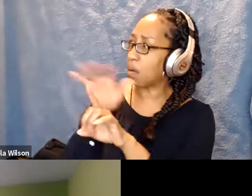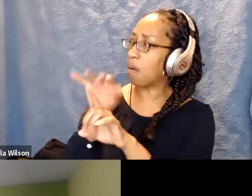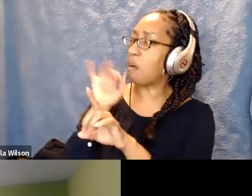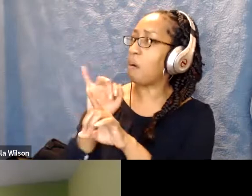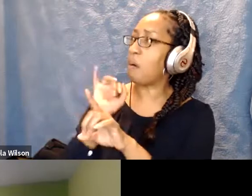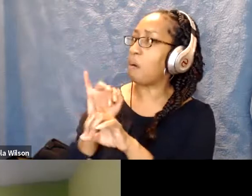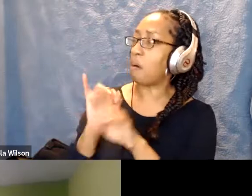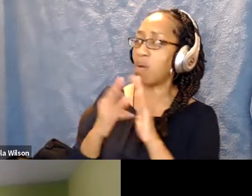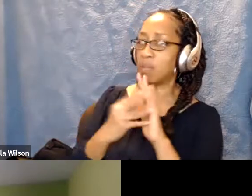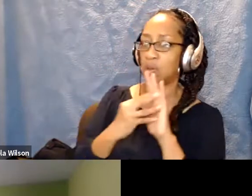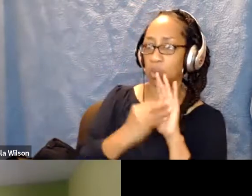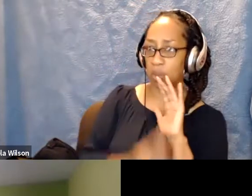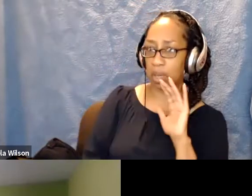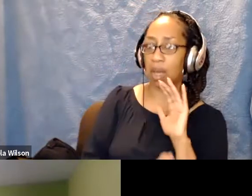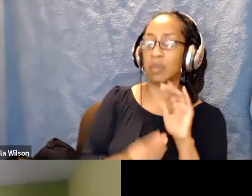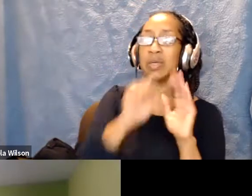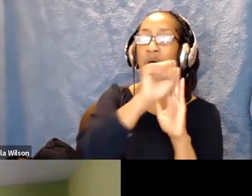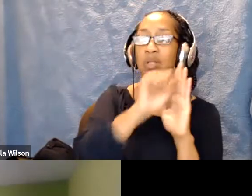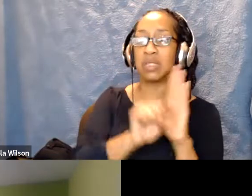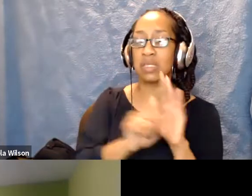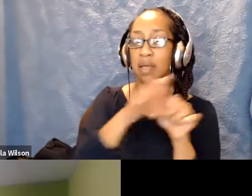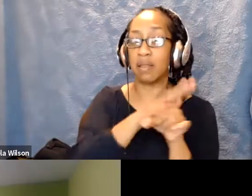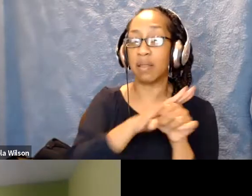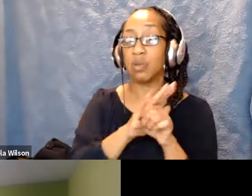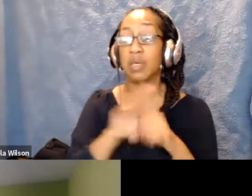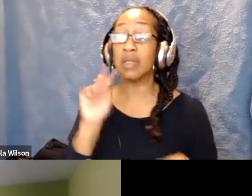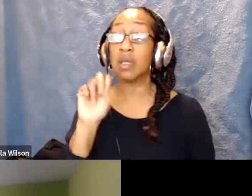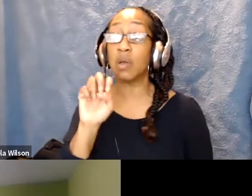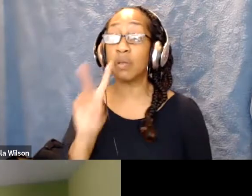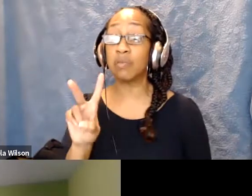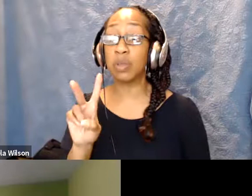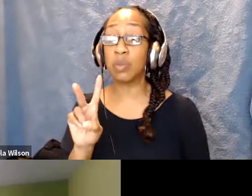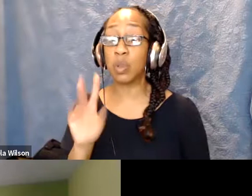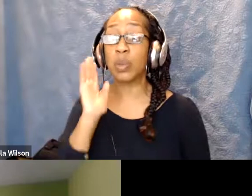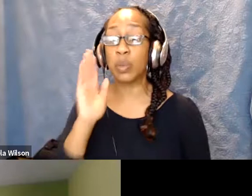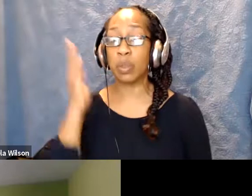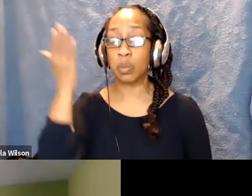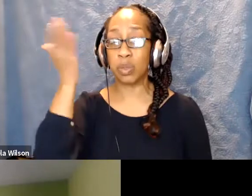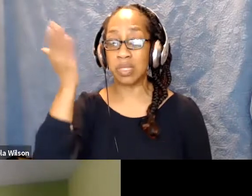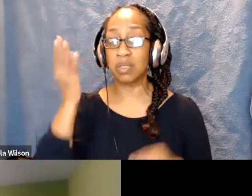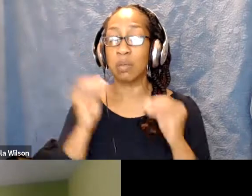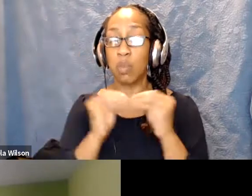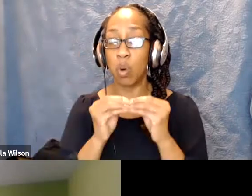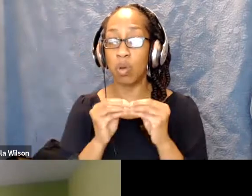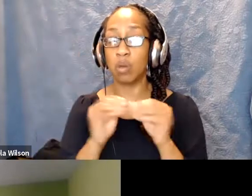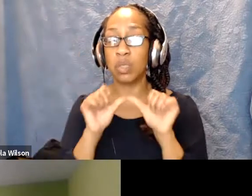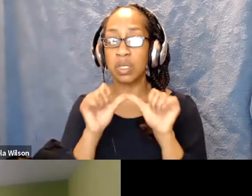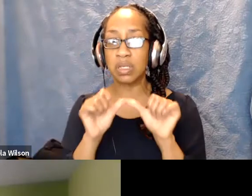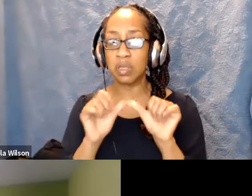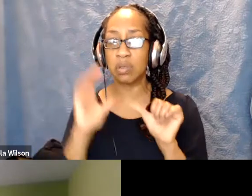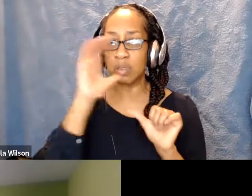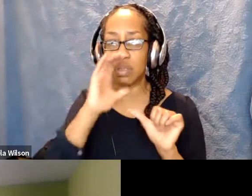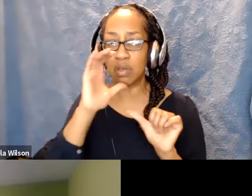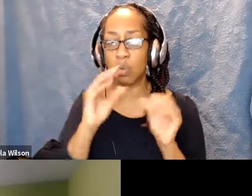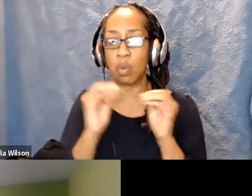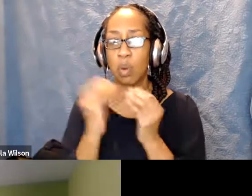the CSAVR panel in November, and we'll continue to look for opportunities throughout the remainder of this year and